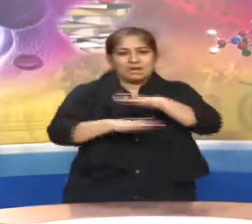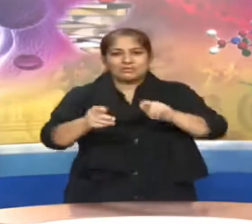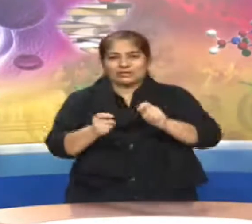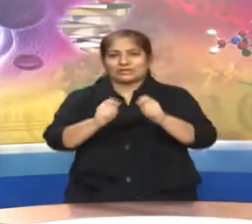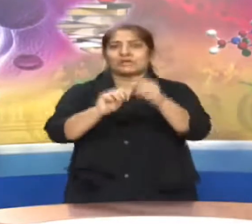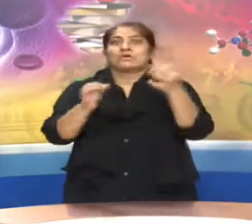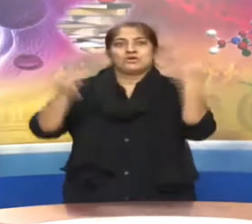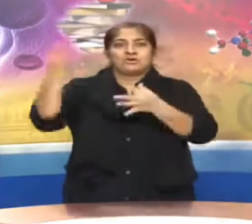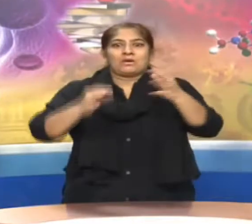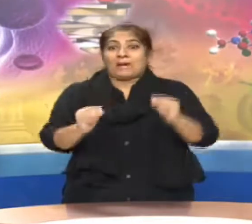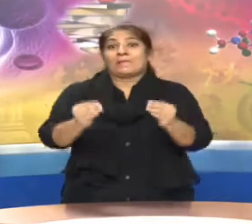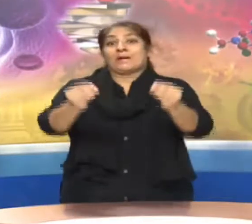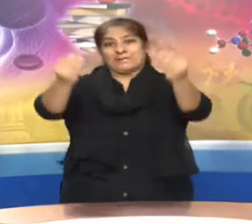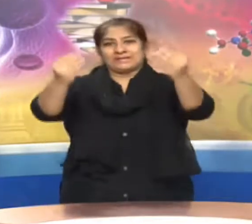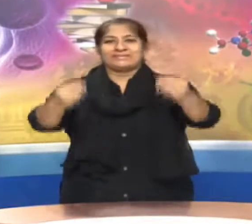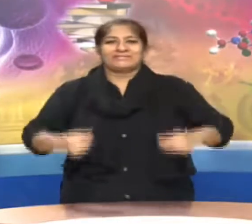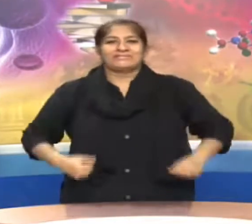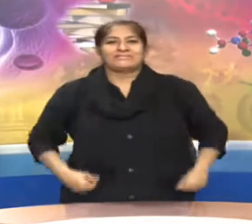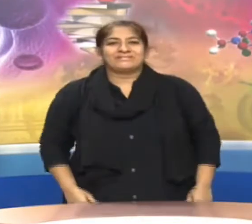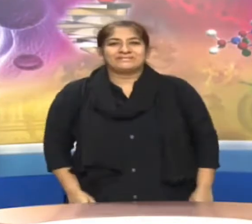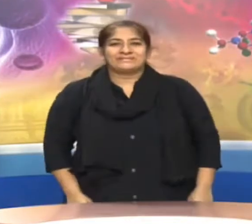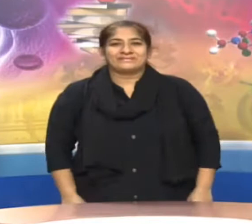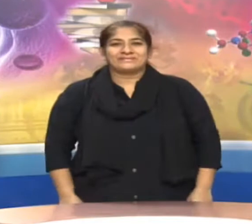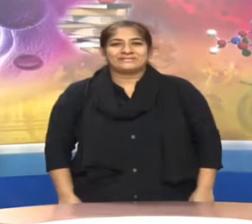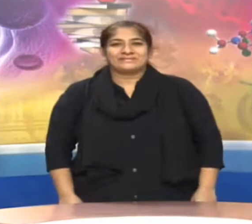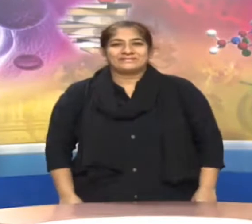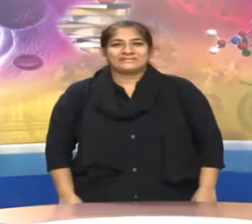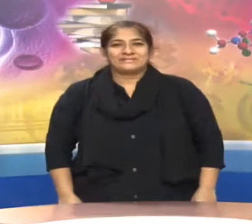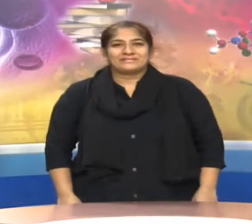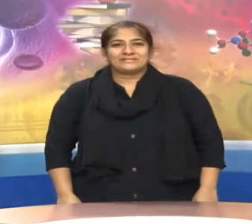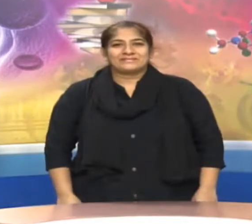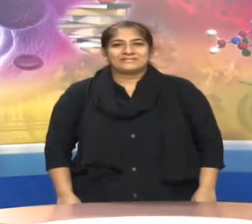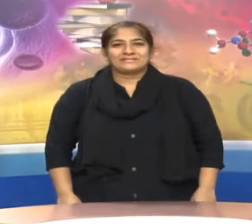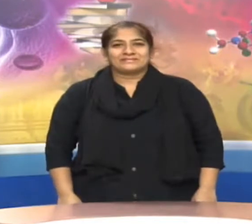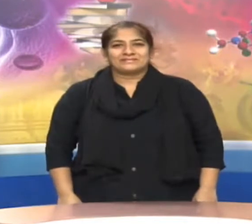is difficult. So, it is important to make some changes.